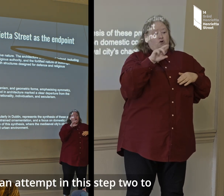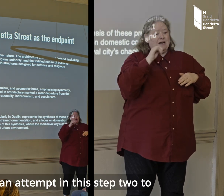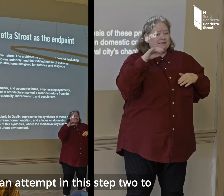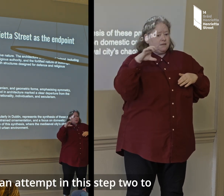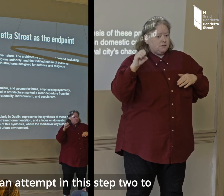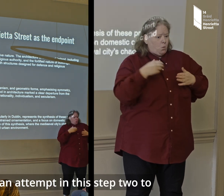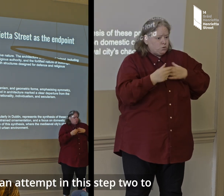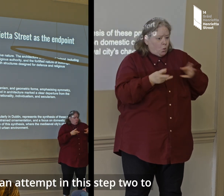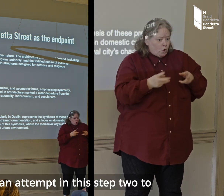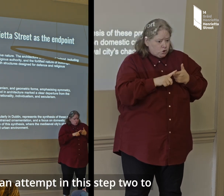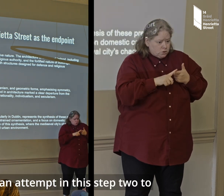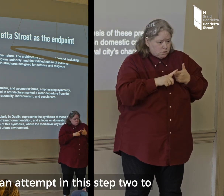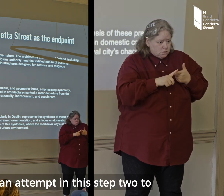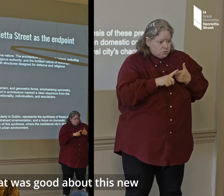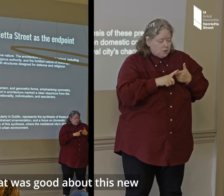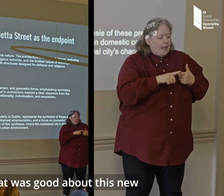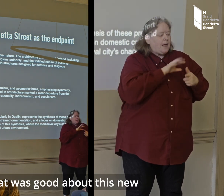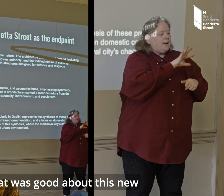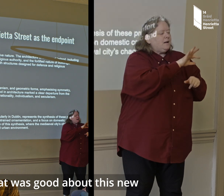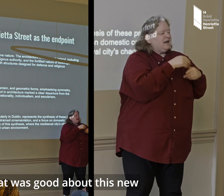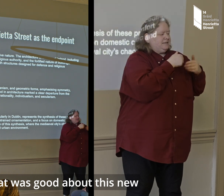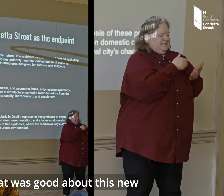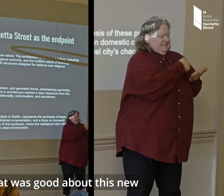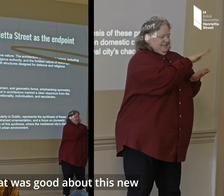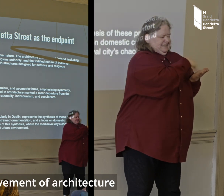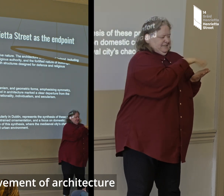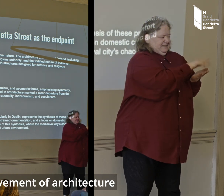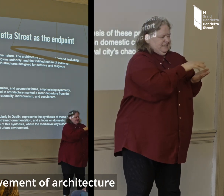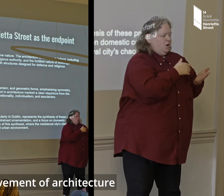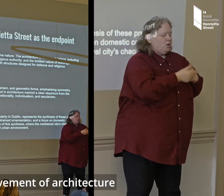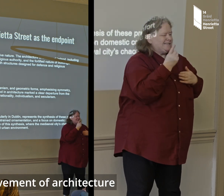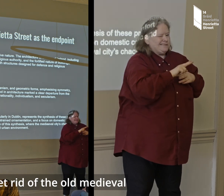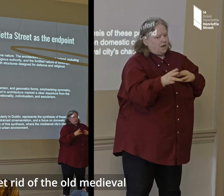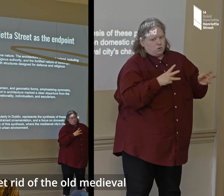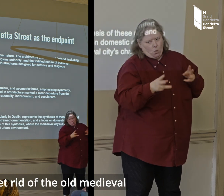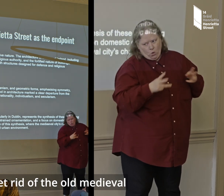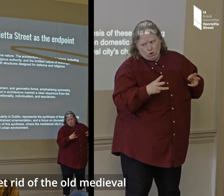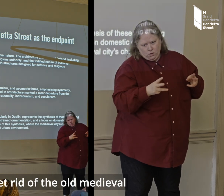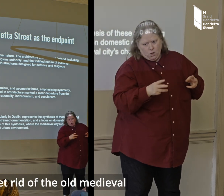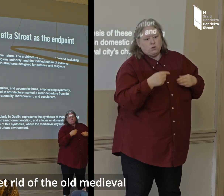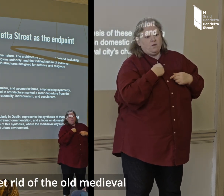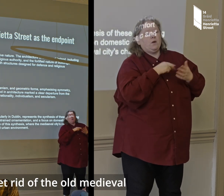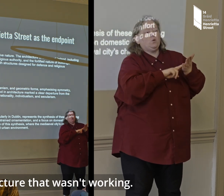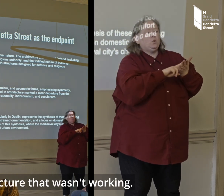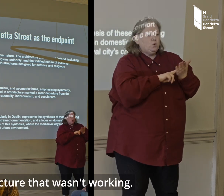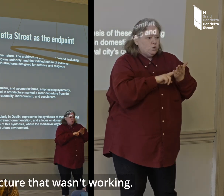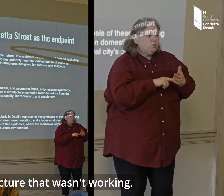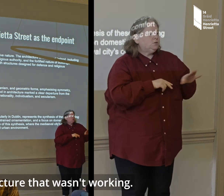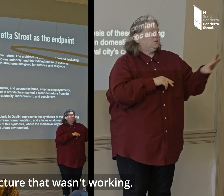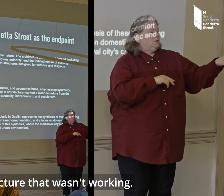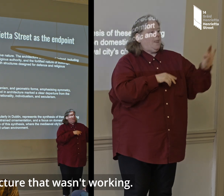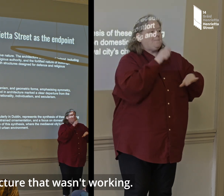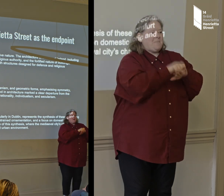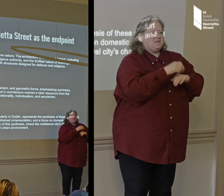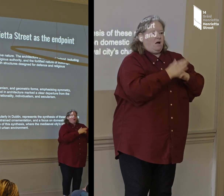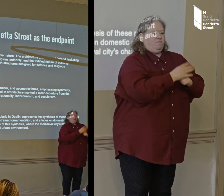There was an attempt in this step two to take what was good about this new movement of architecture and get rid of the old medieval architecture that